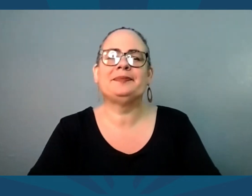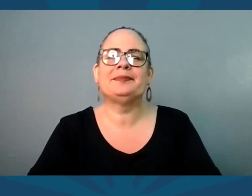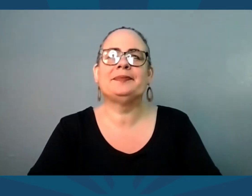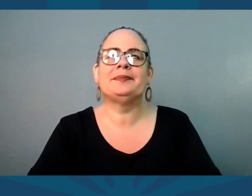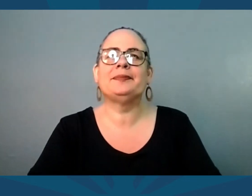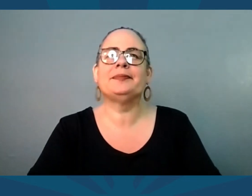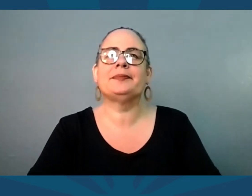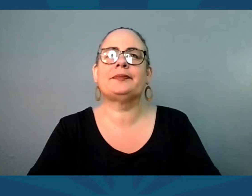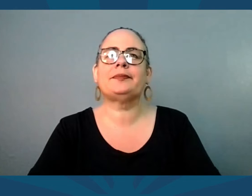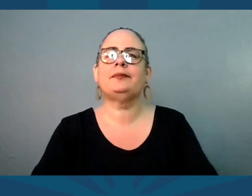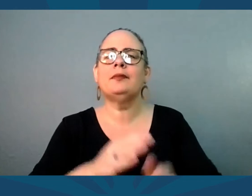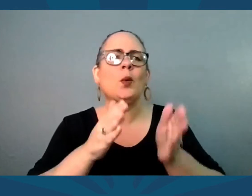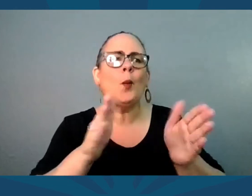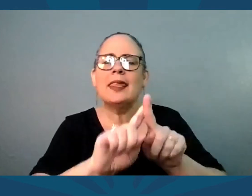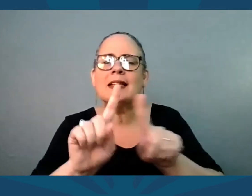azcleanelections.gov/am-i-registered-to-vote.